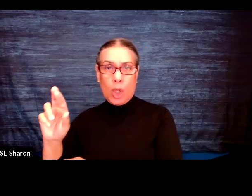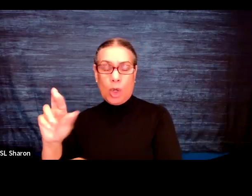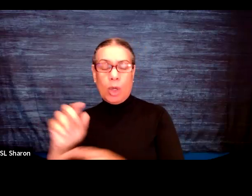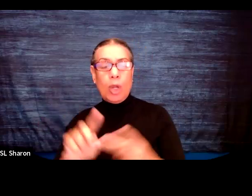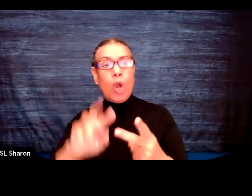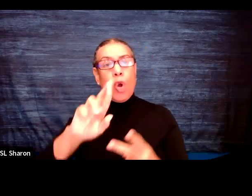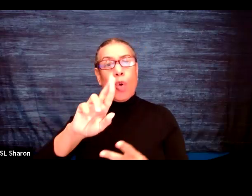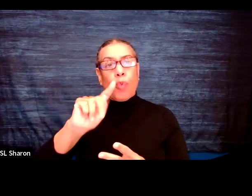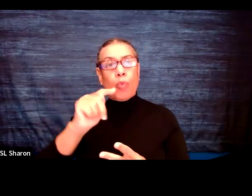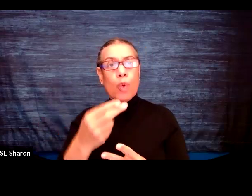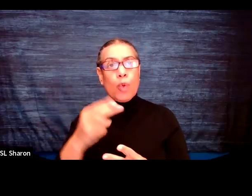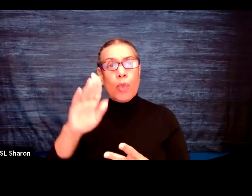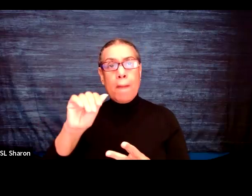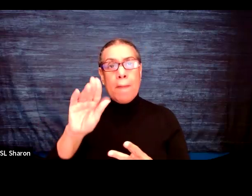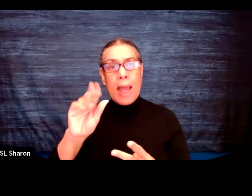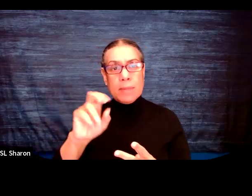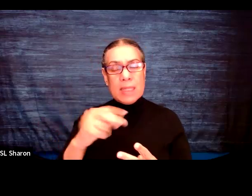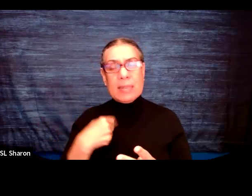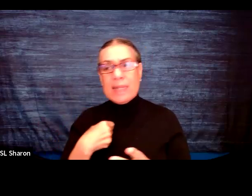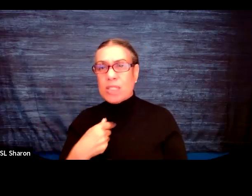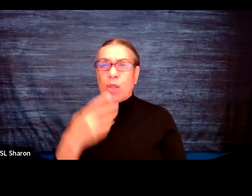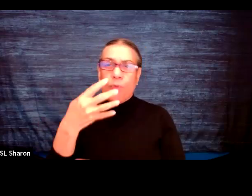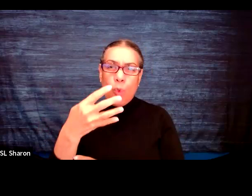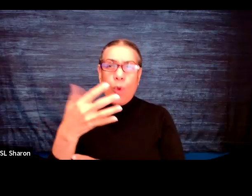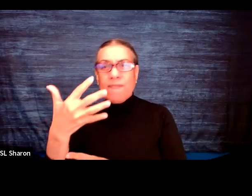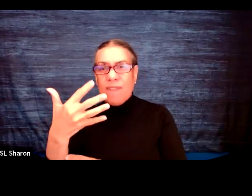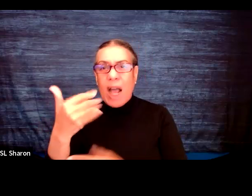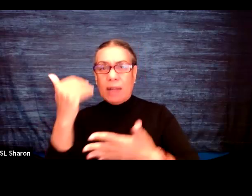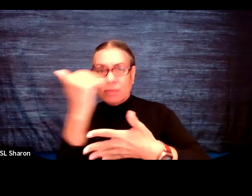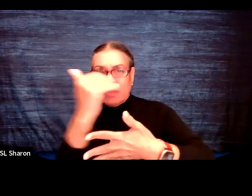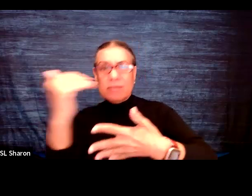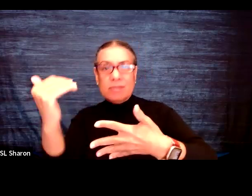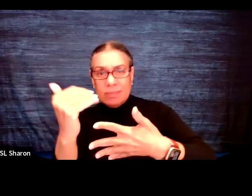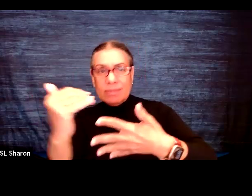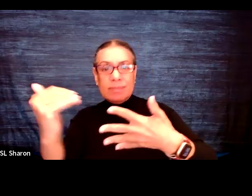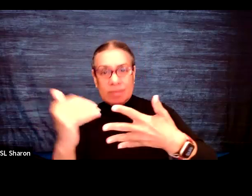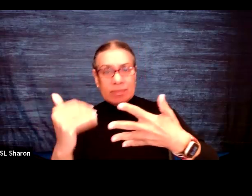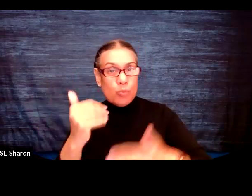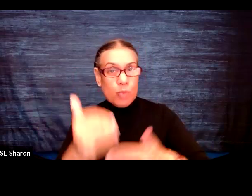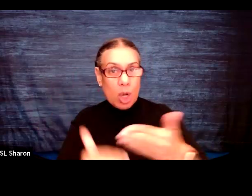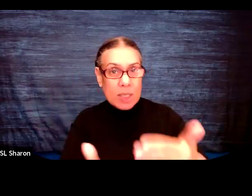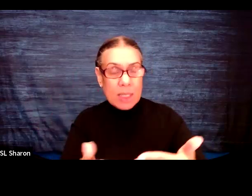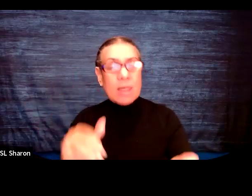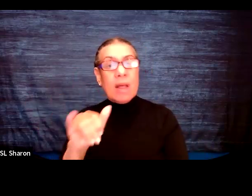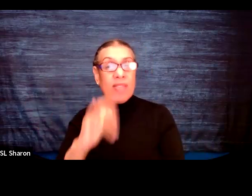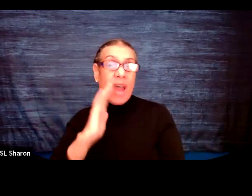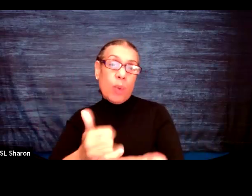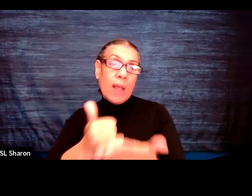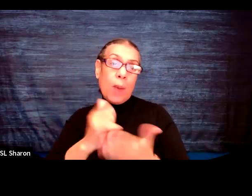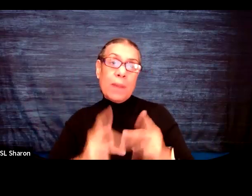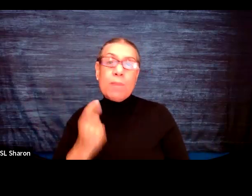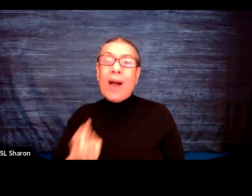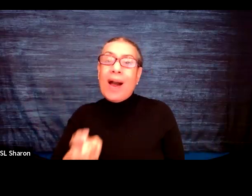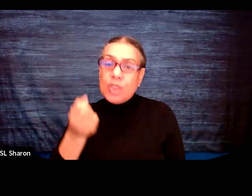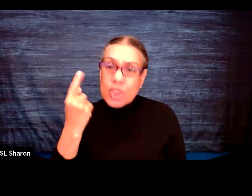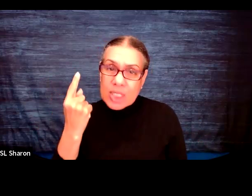Batson is emptying. So it's about a 4 or 5 step process. And I think it'd be helpful to have people